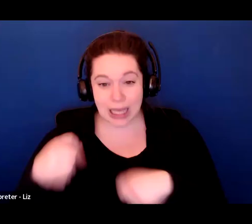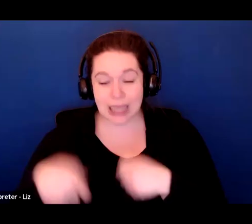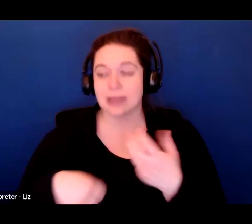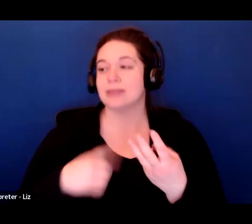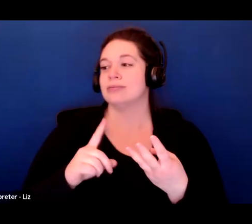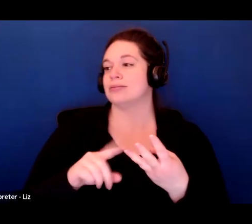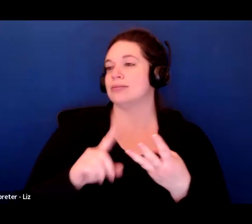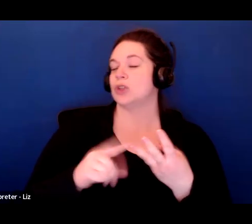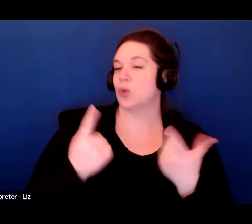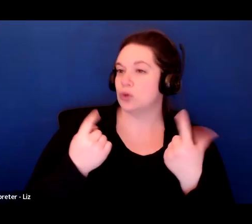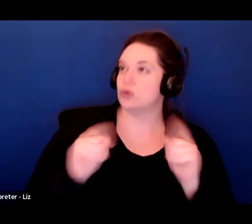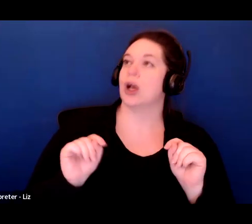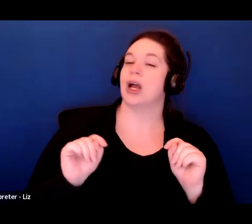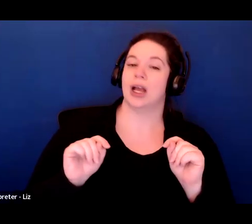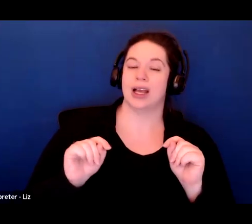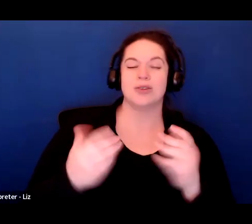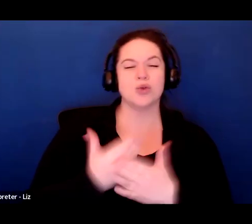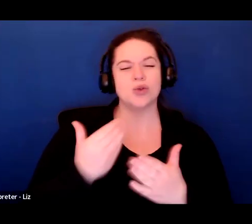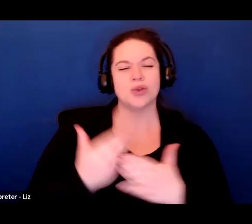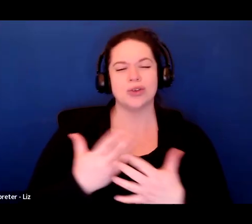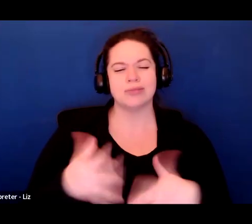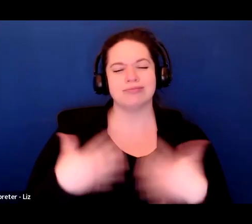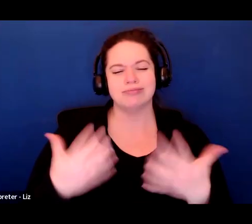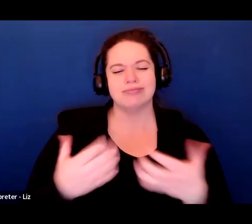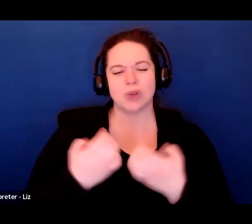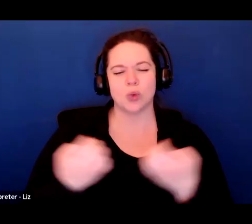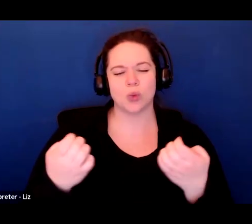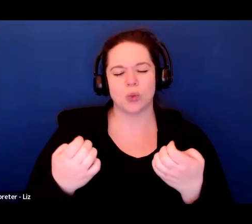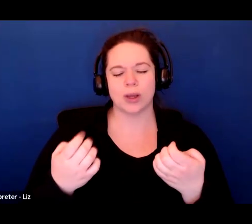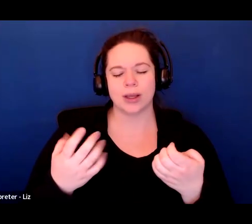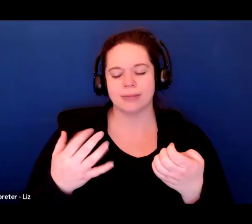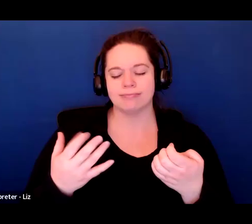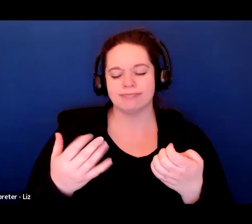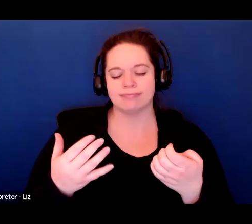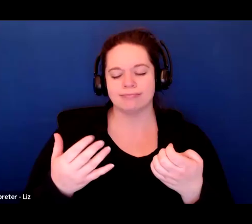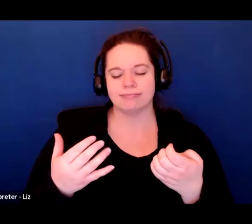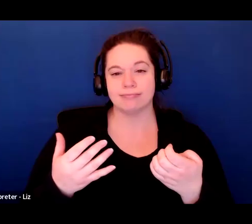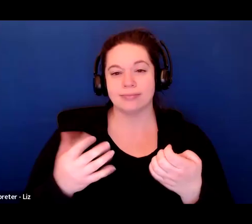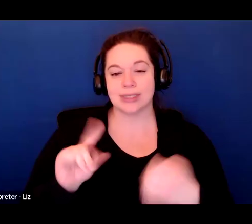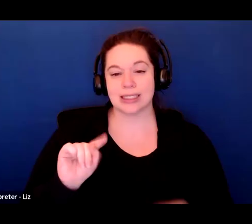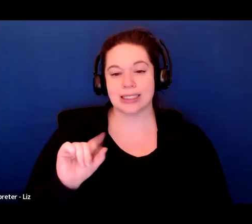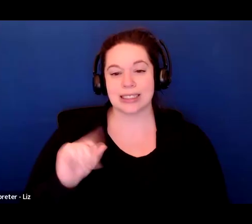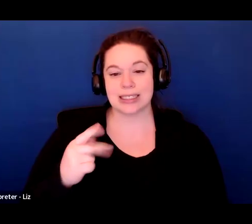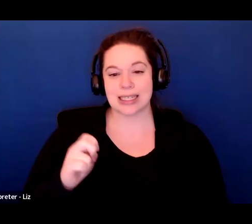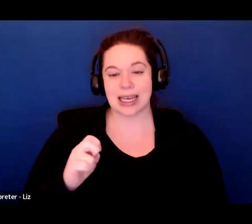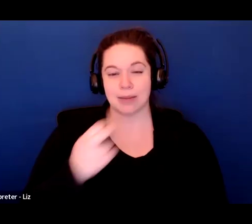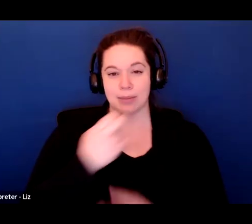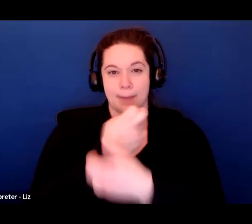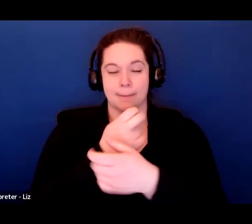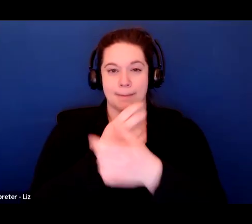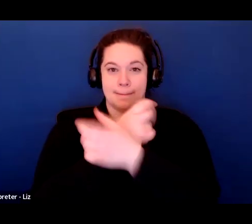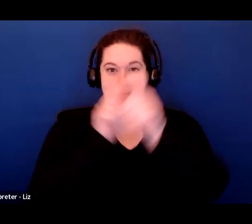try out one of these new devices that is the tape that goes down your back that